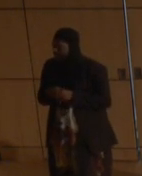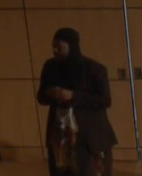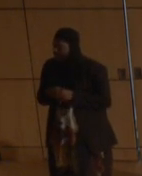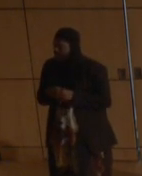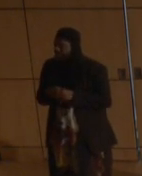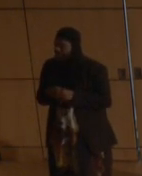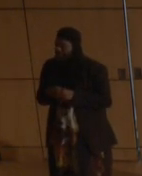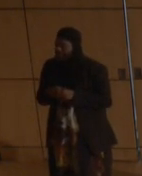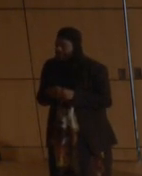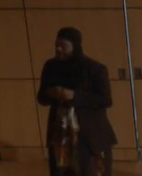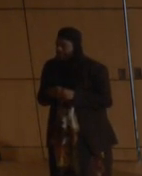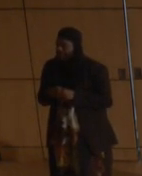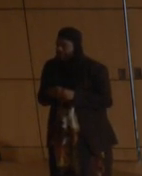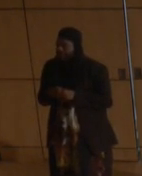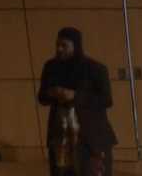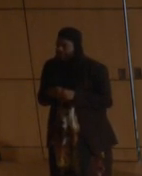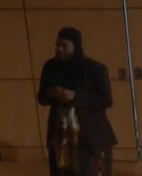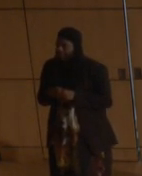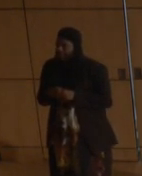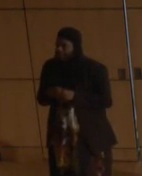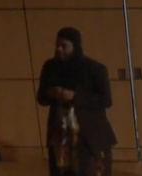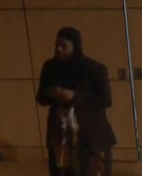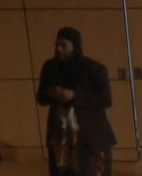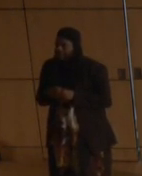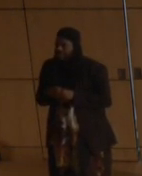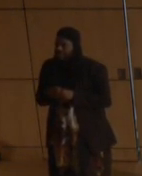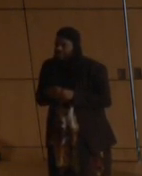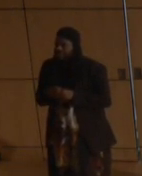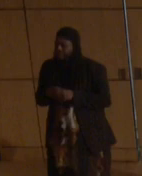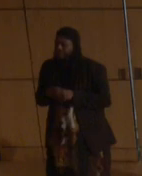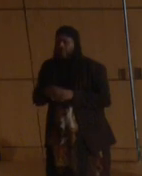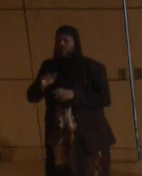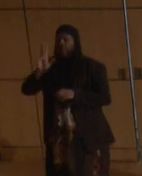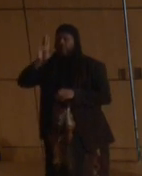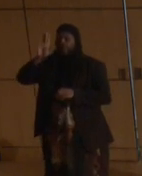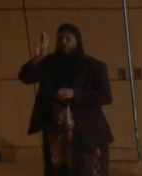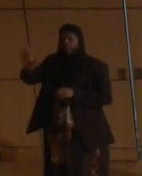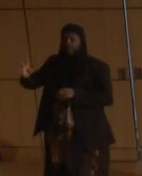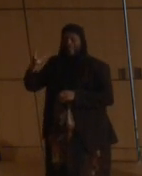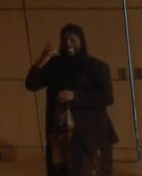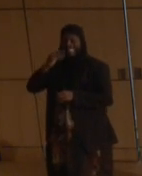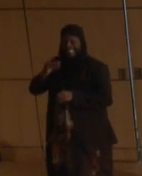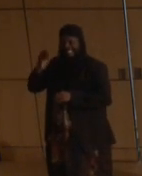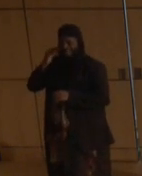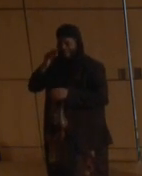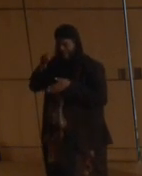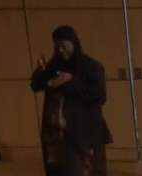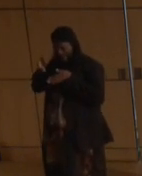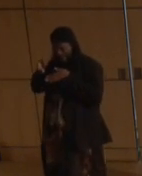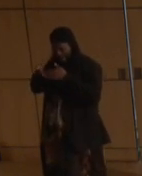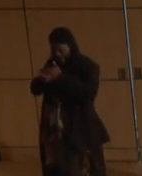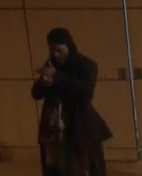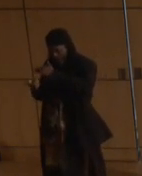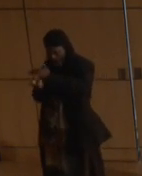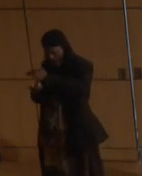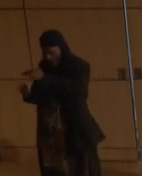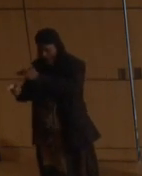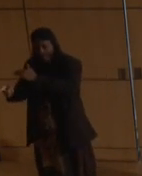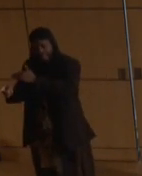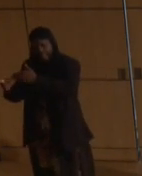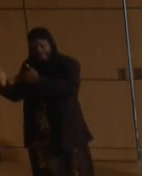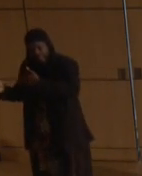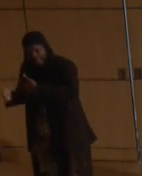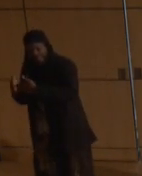how do you know when a path is your own? So like when you start on a journey, there's sometimes it's easy, sometimes there's